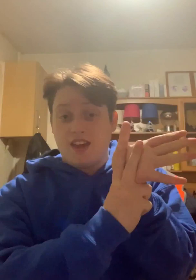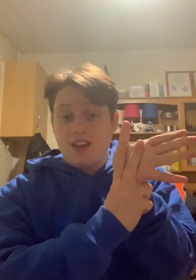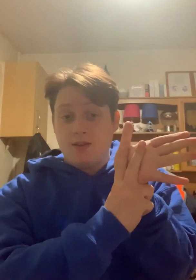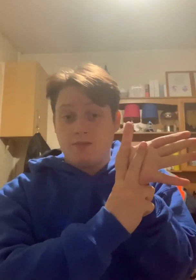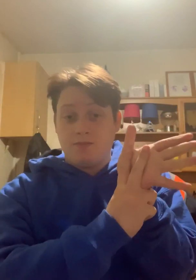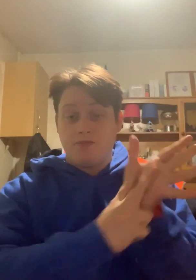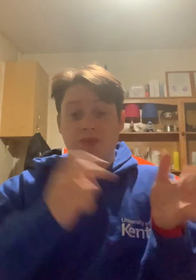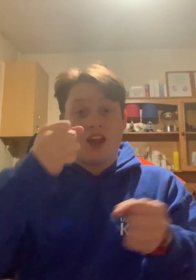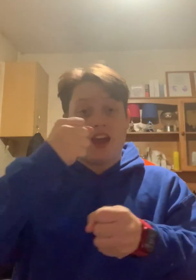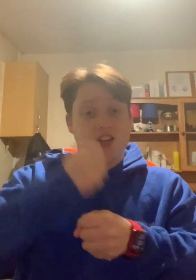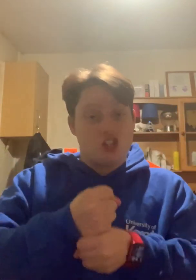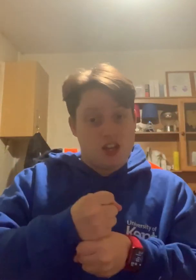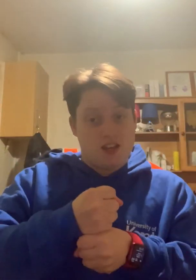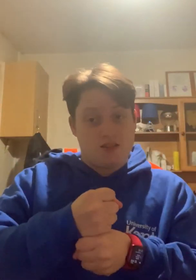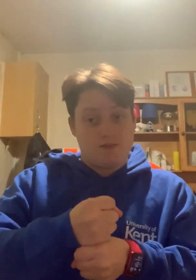V and G.